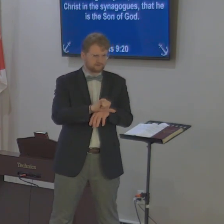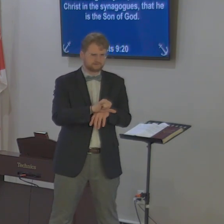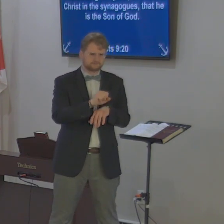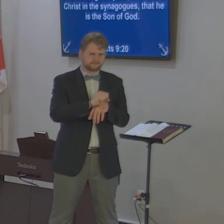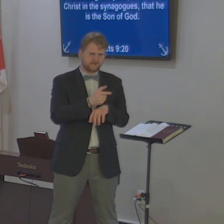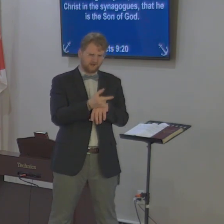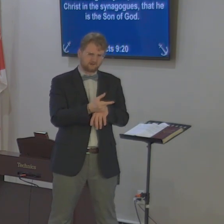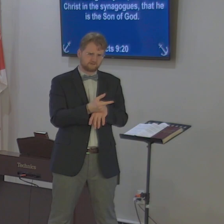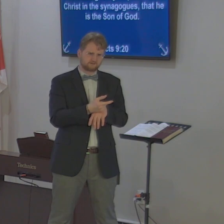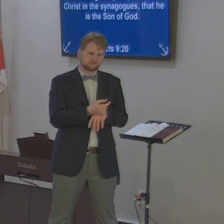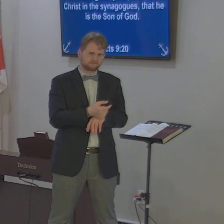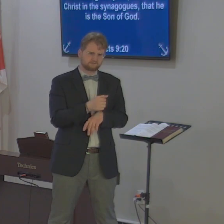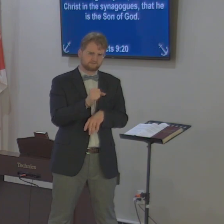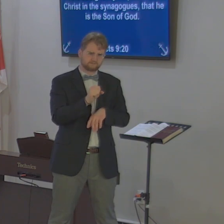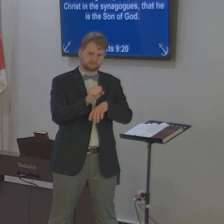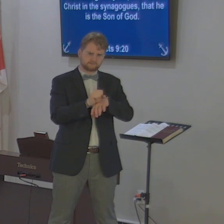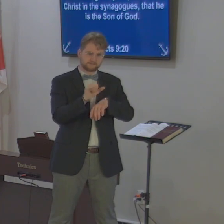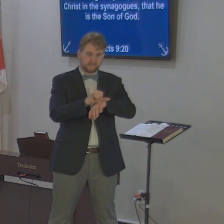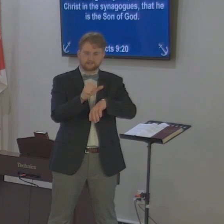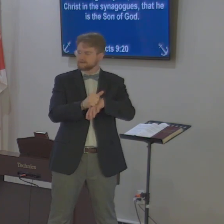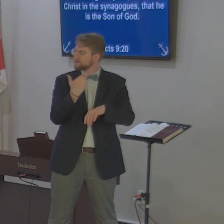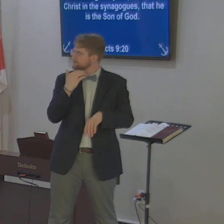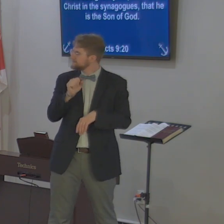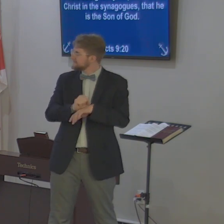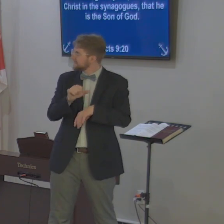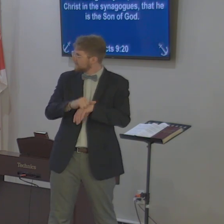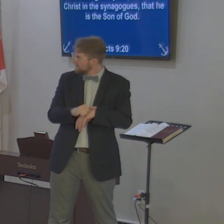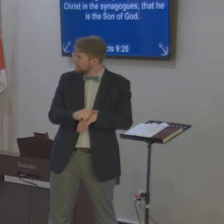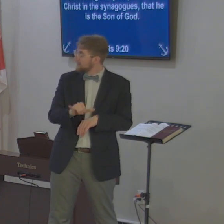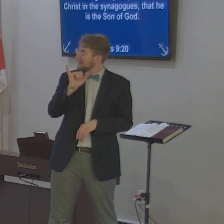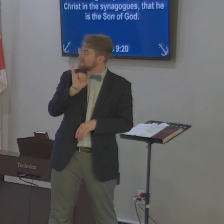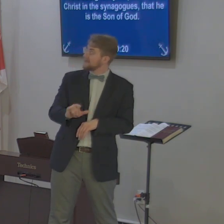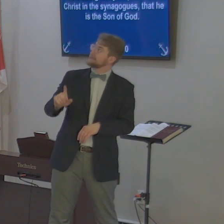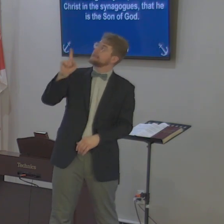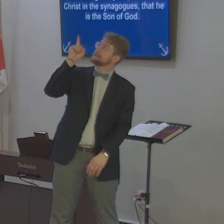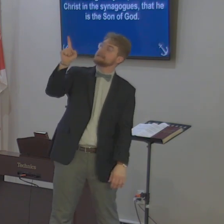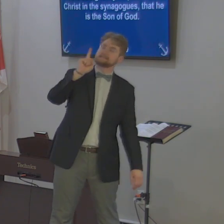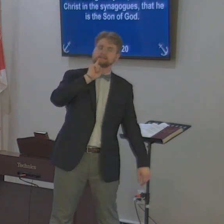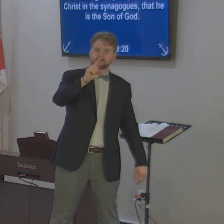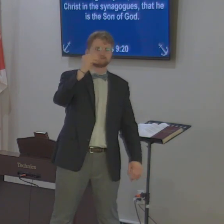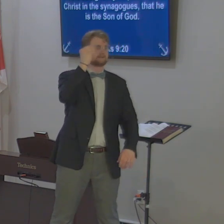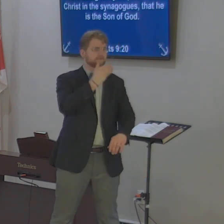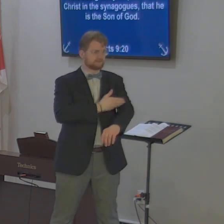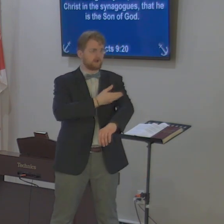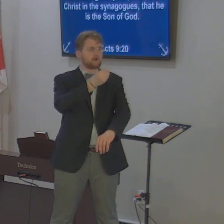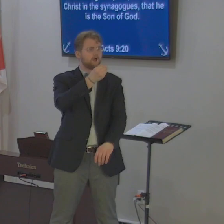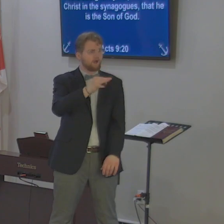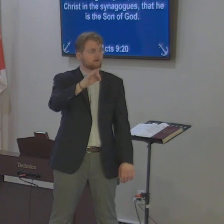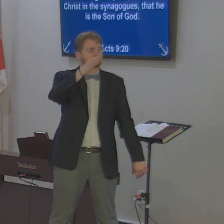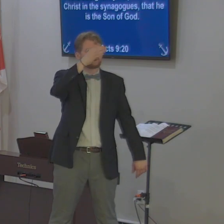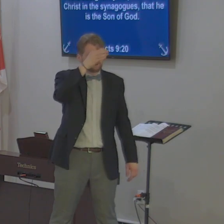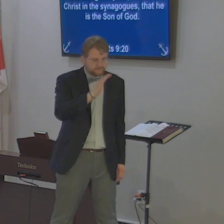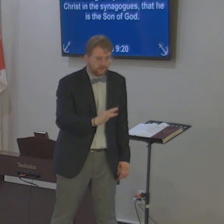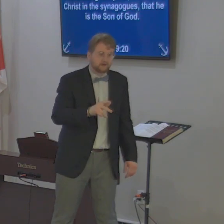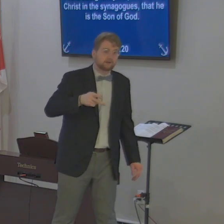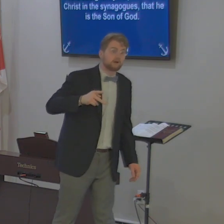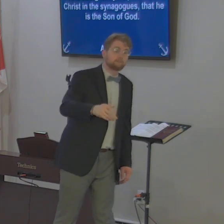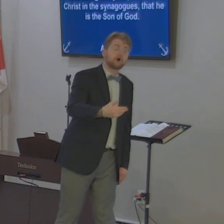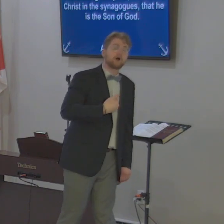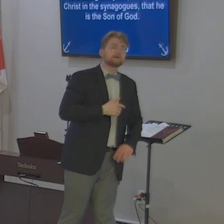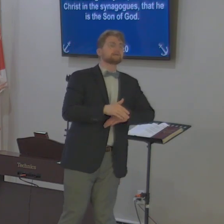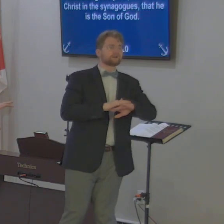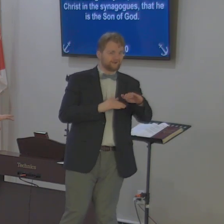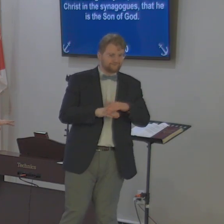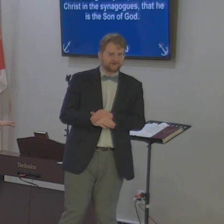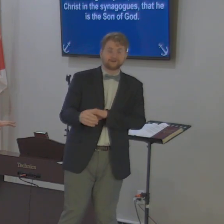the Son of God. He had comfort in the conviction of knowing that his